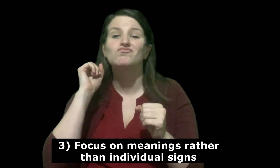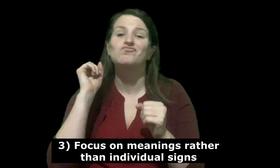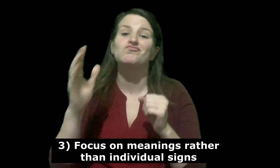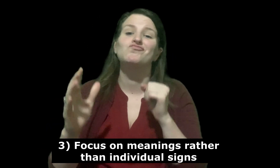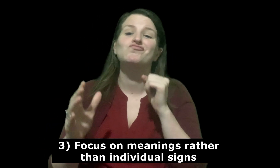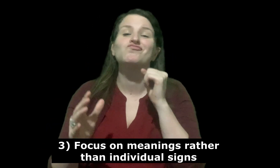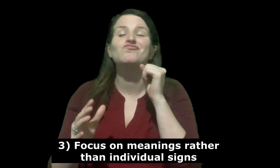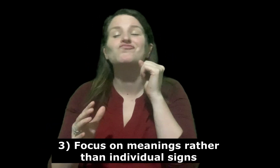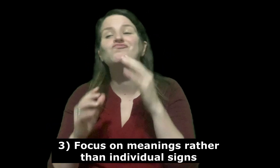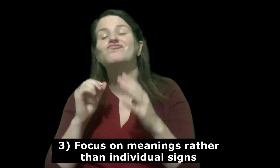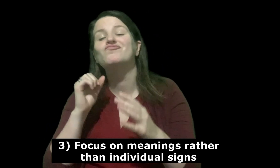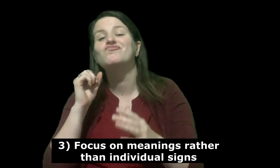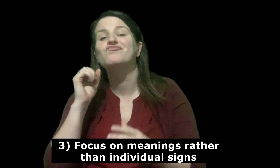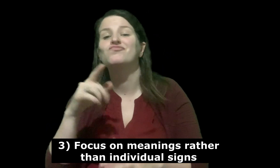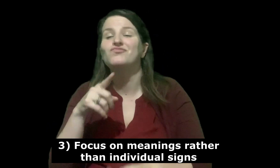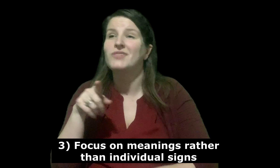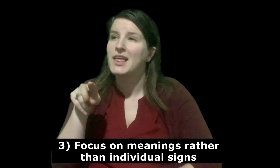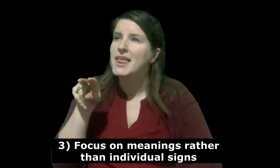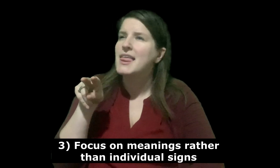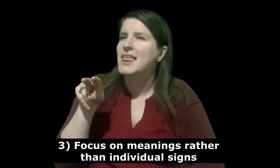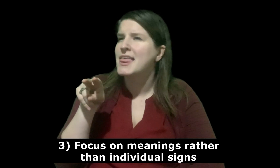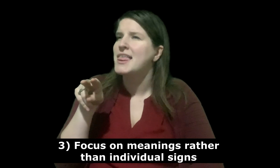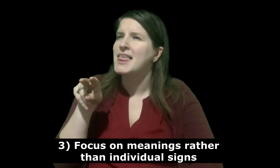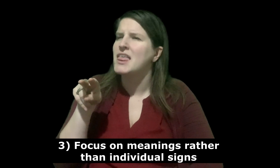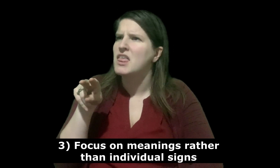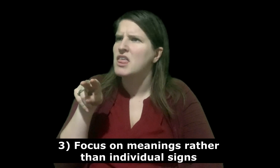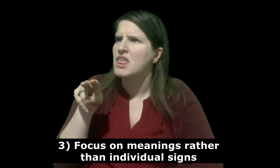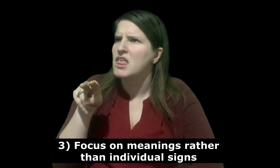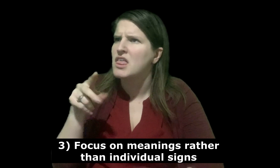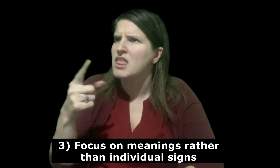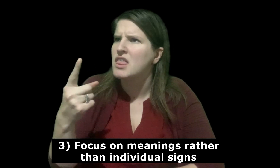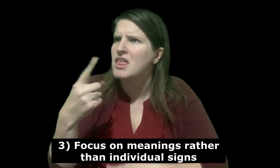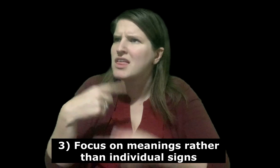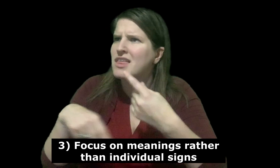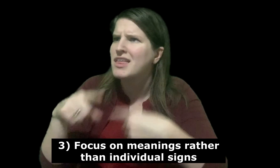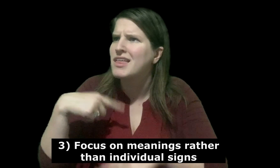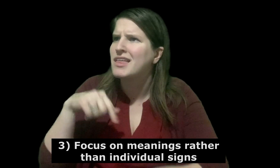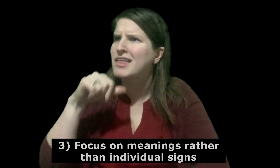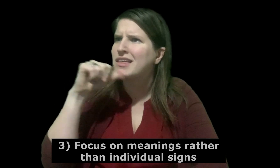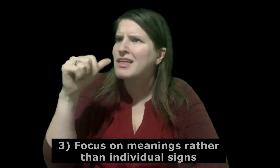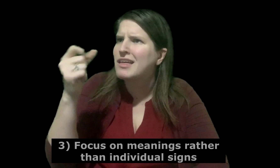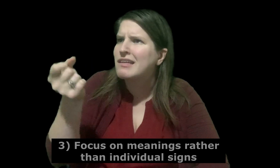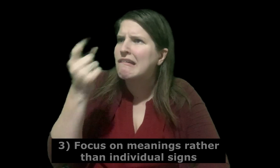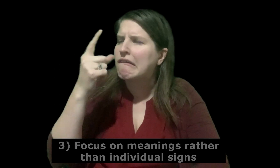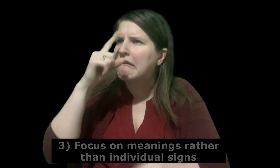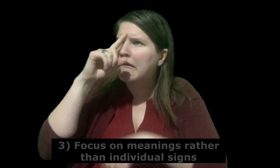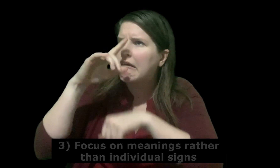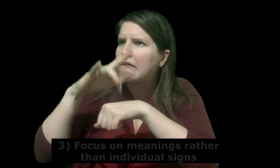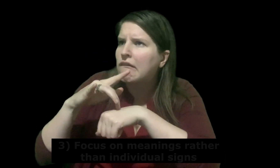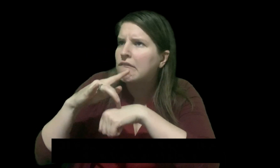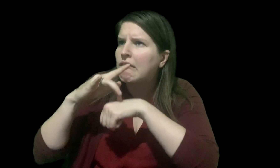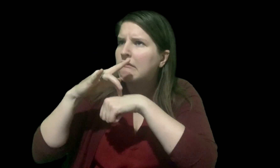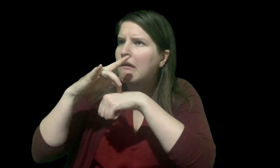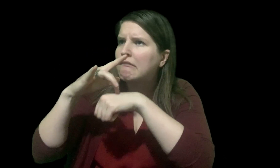Next, while we're in class and the teacher's signing to you, if there's a sign that you don't